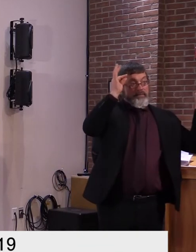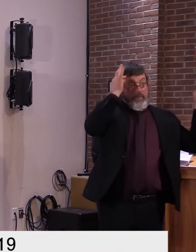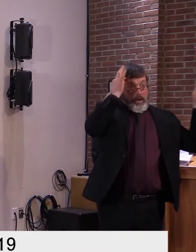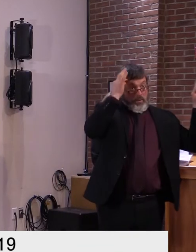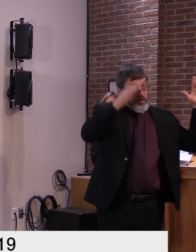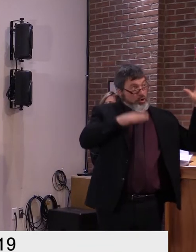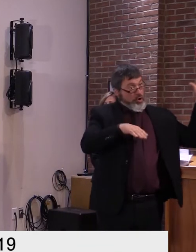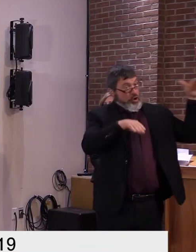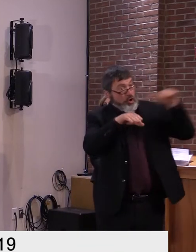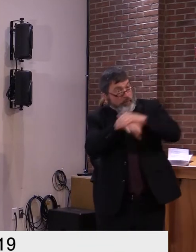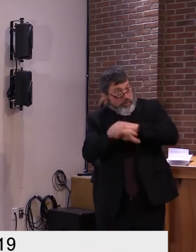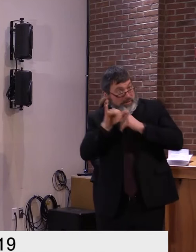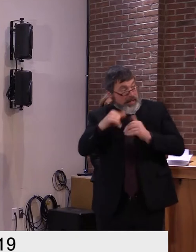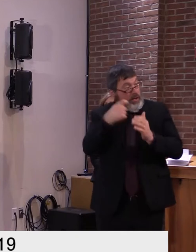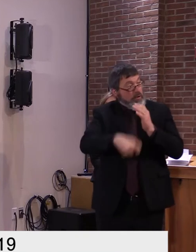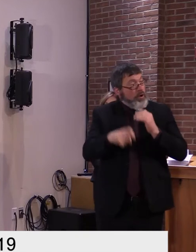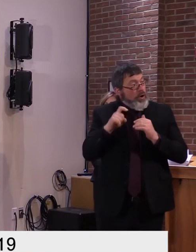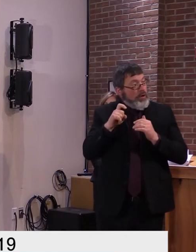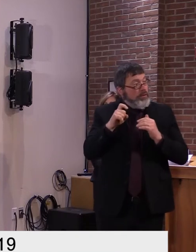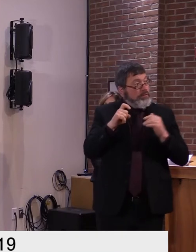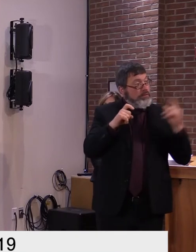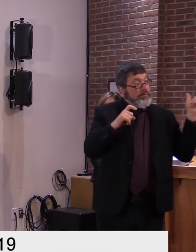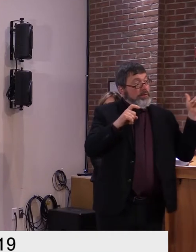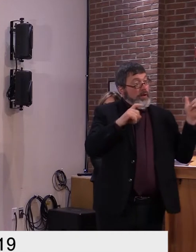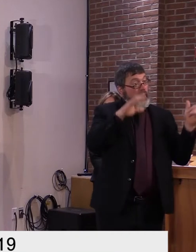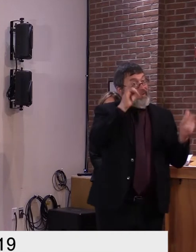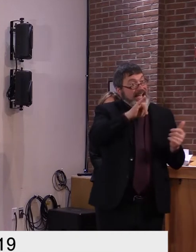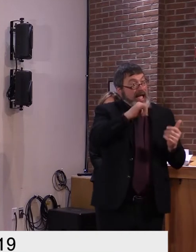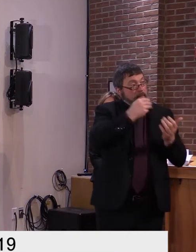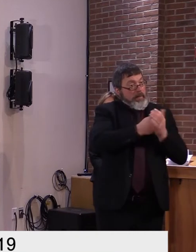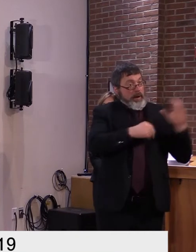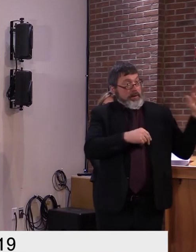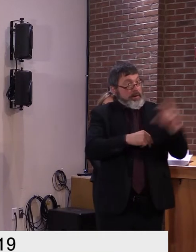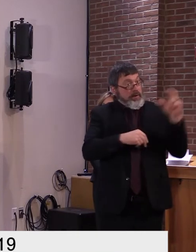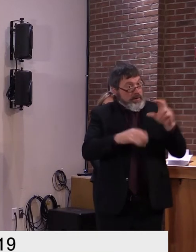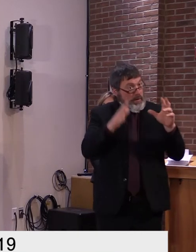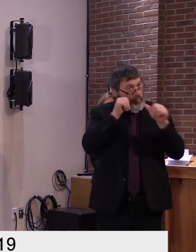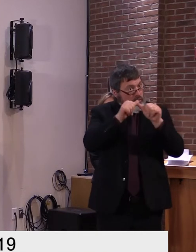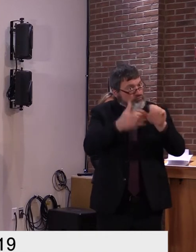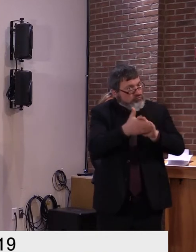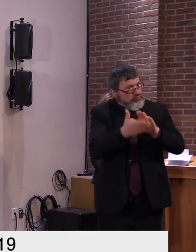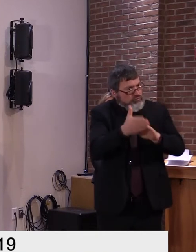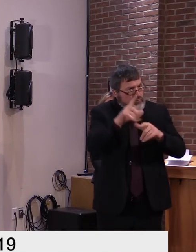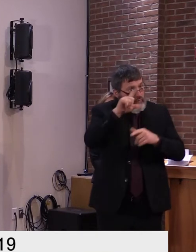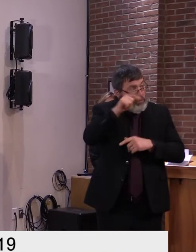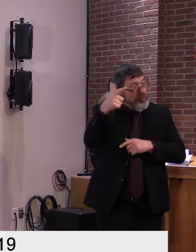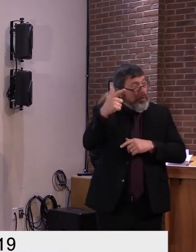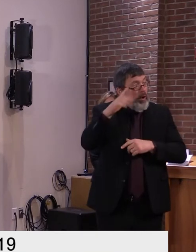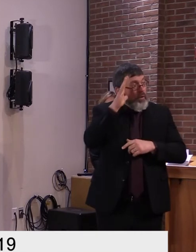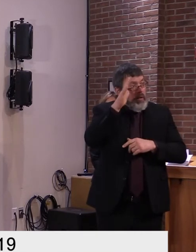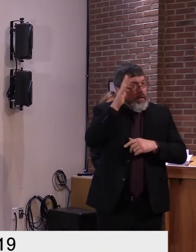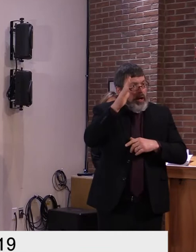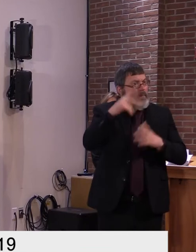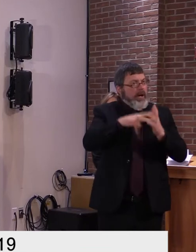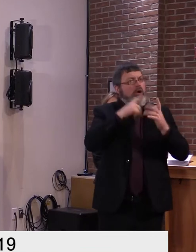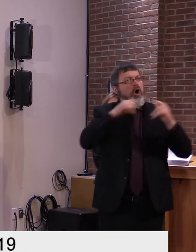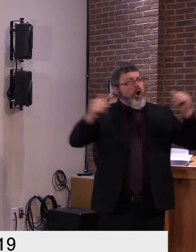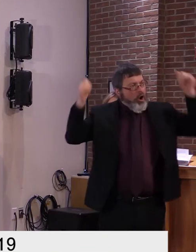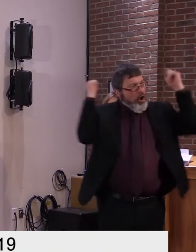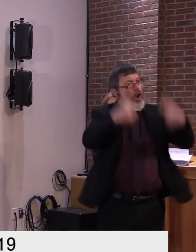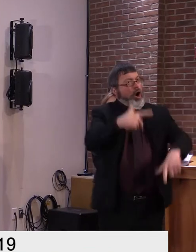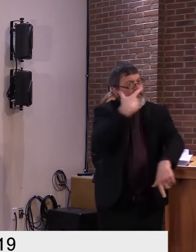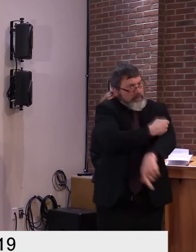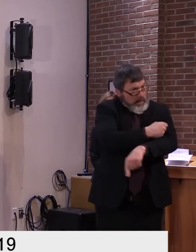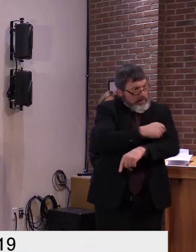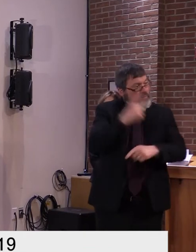that funding is going to last long enough that everyone who needs to be and should be vaccinated will be able